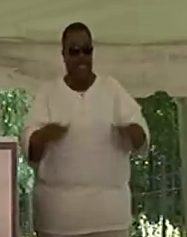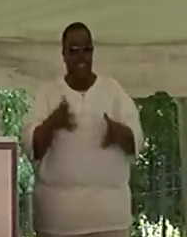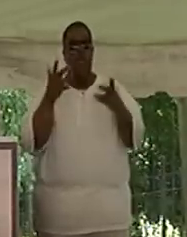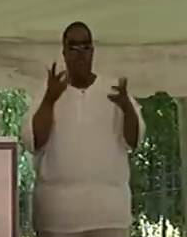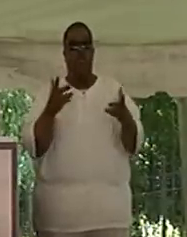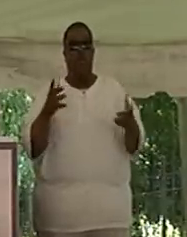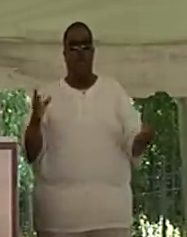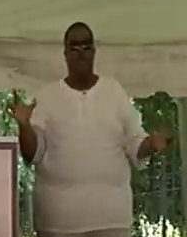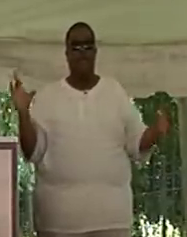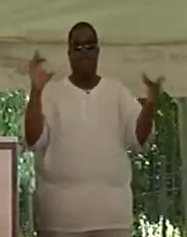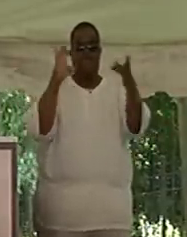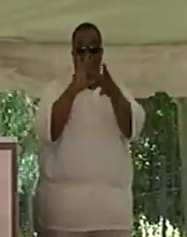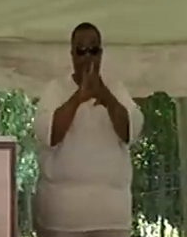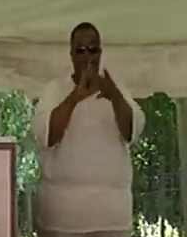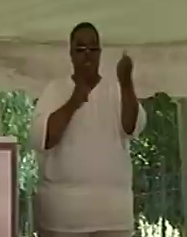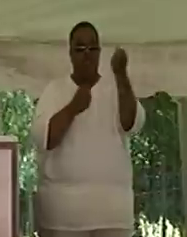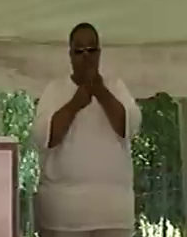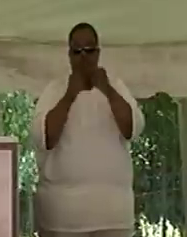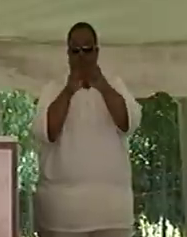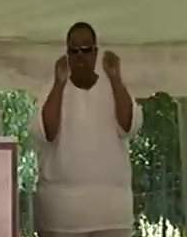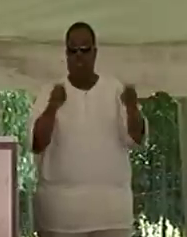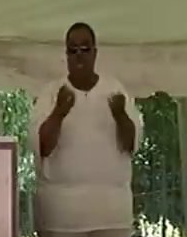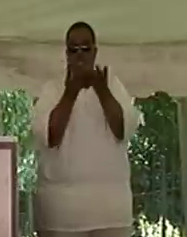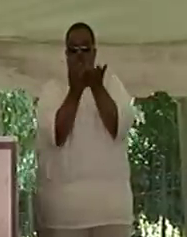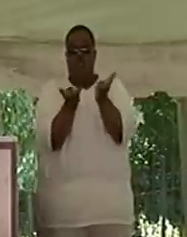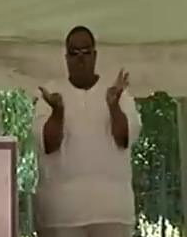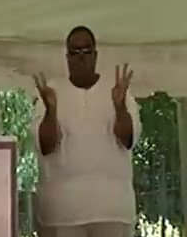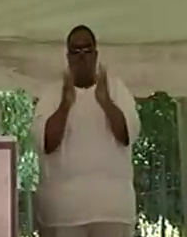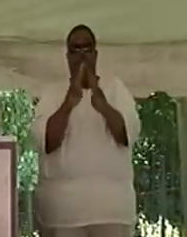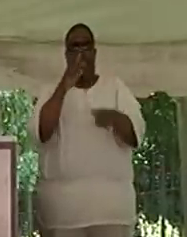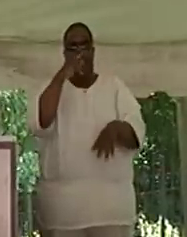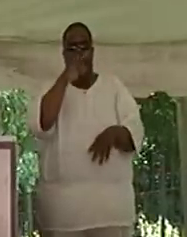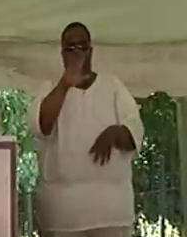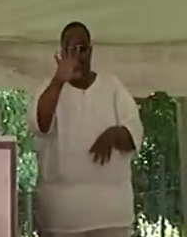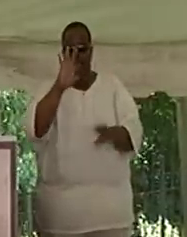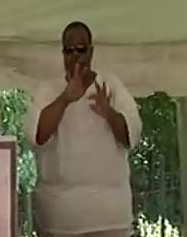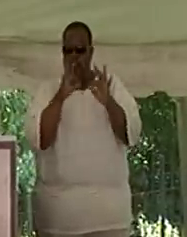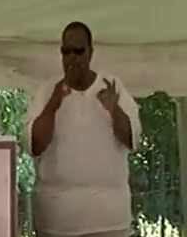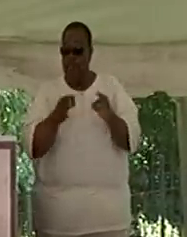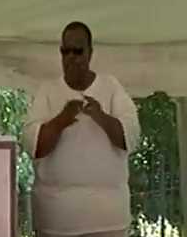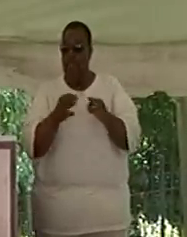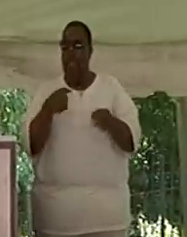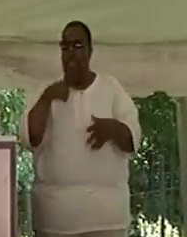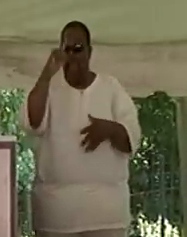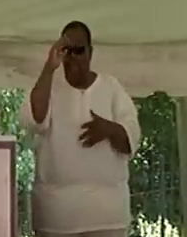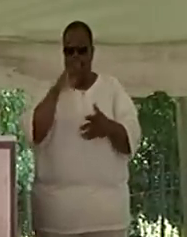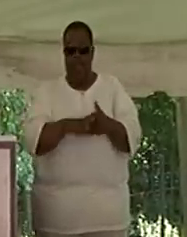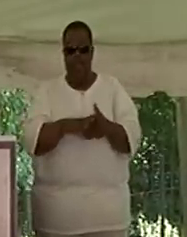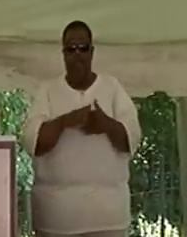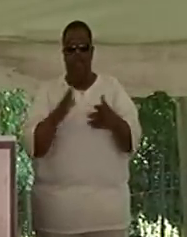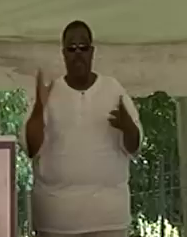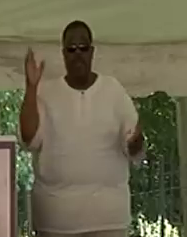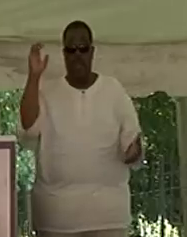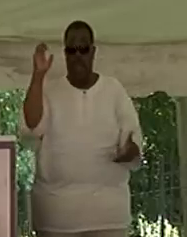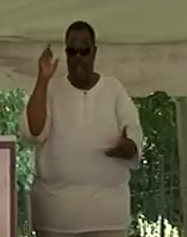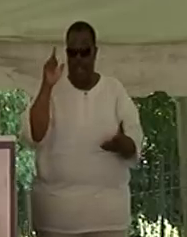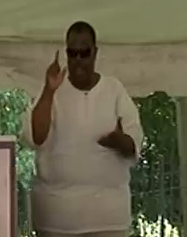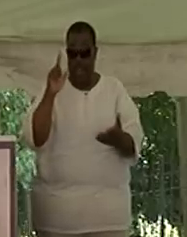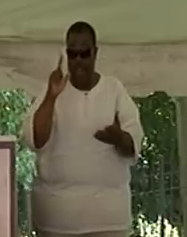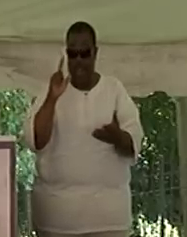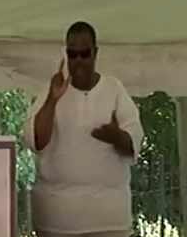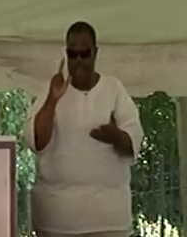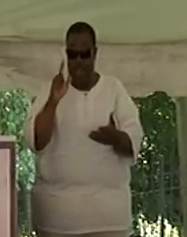want to build that support system around the kids and around the families. And I do believe we can get down to a really,